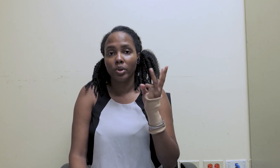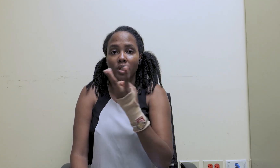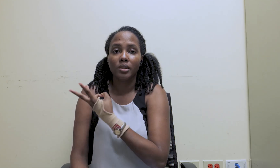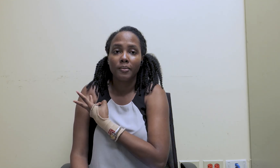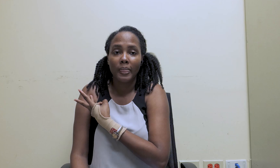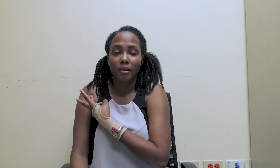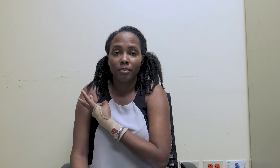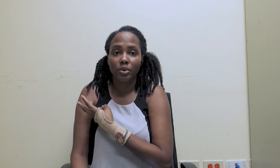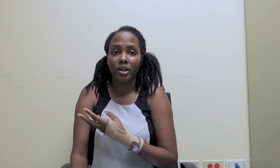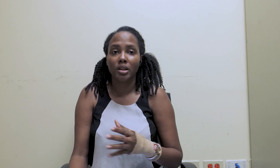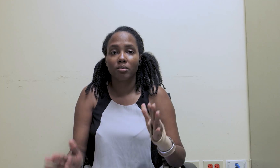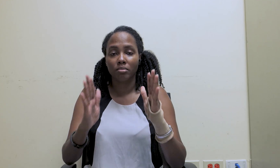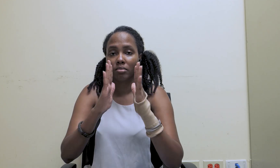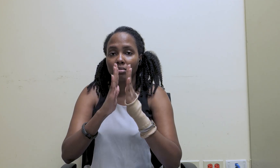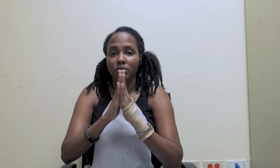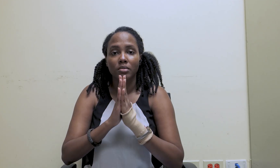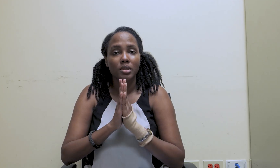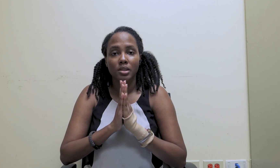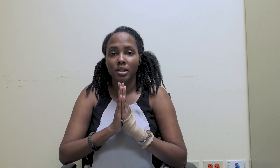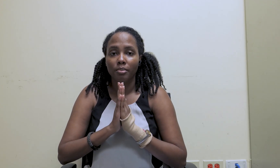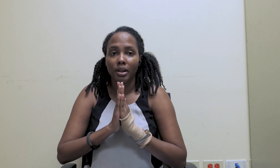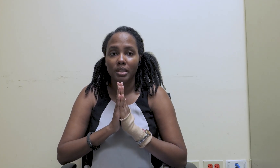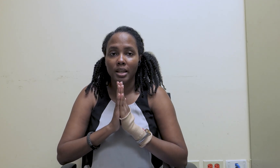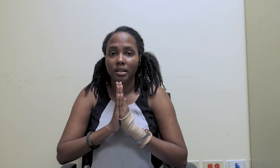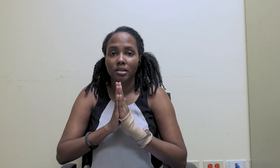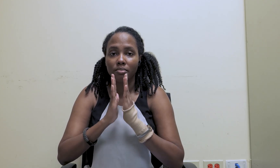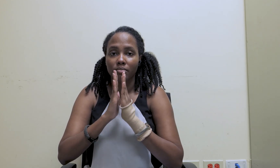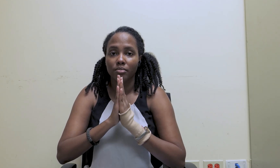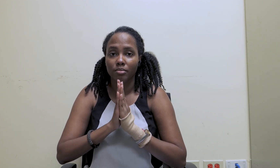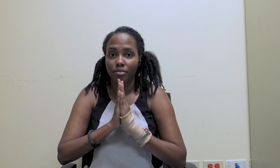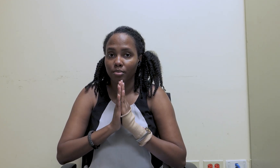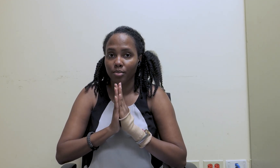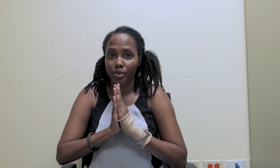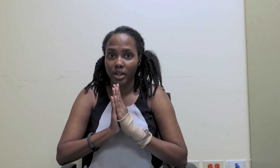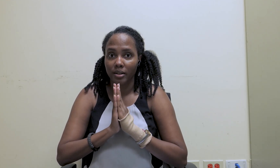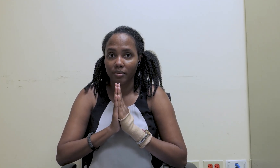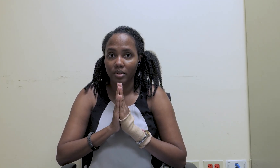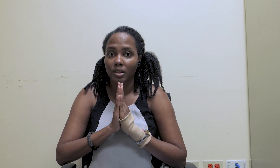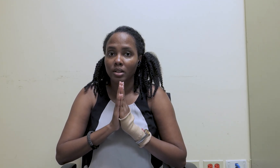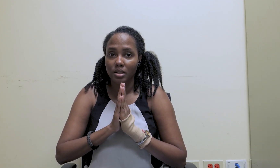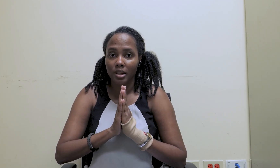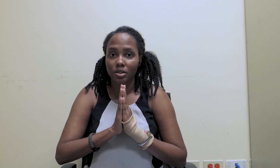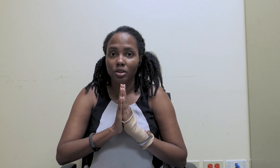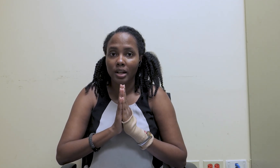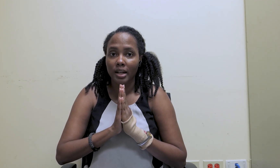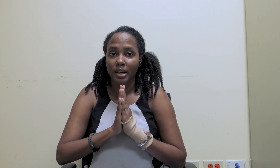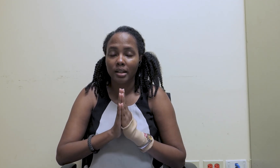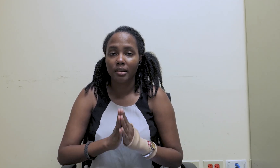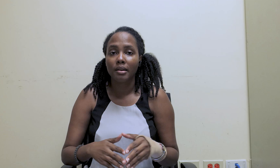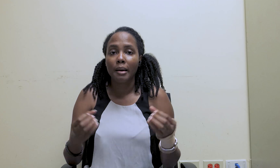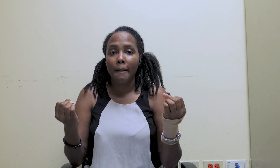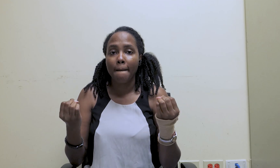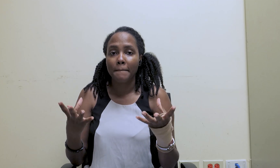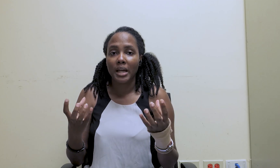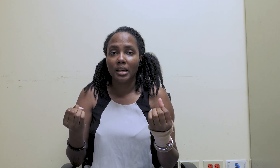We pray, simple as that. Pray. So let's do the line again.